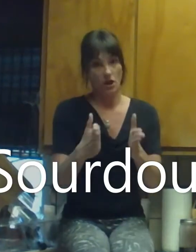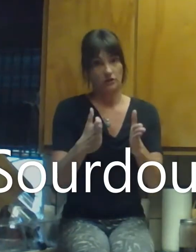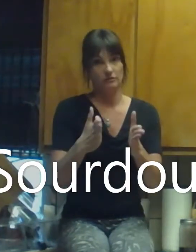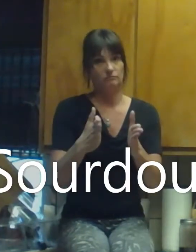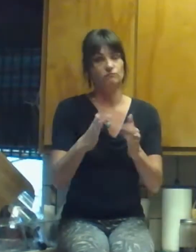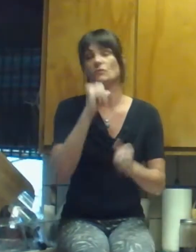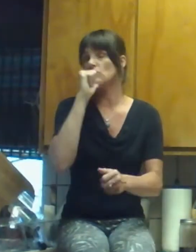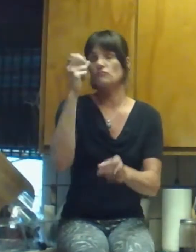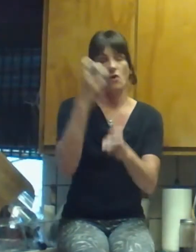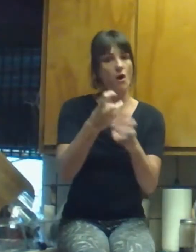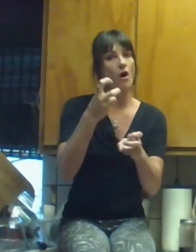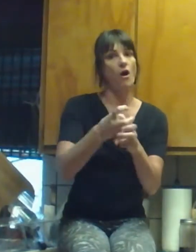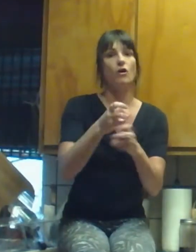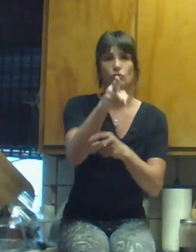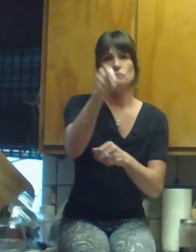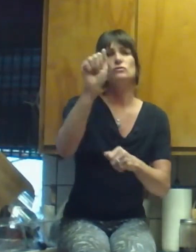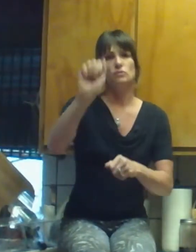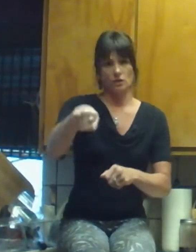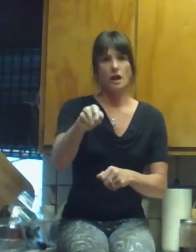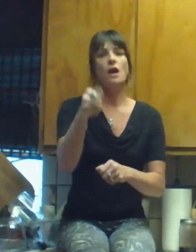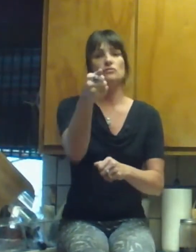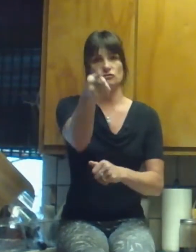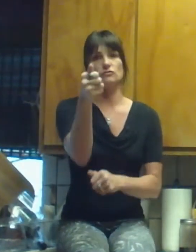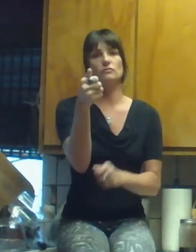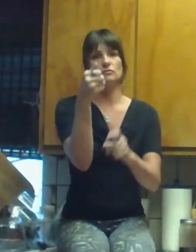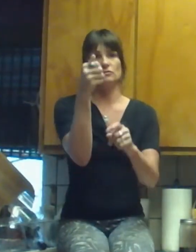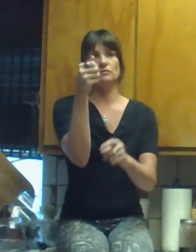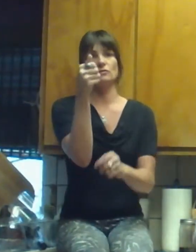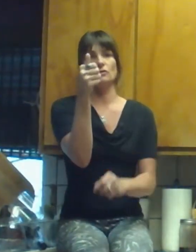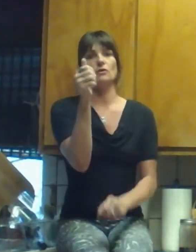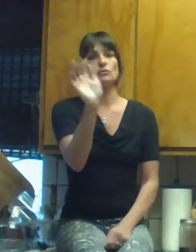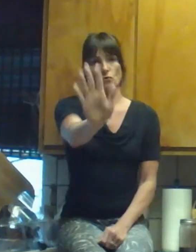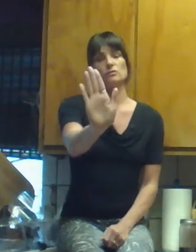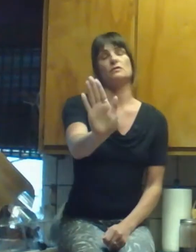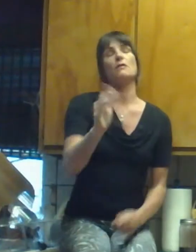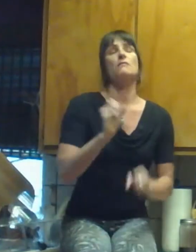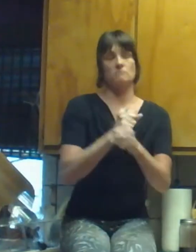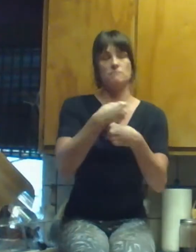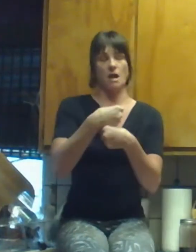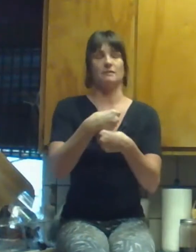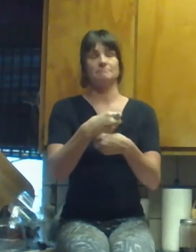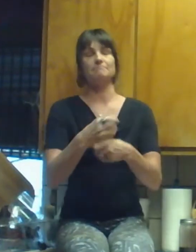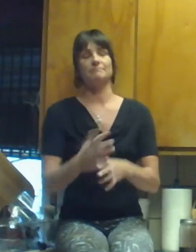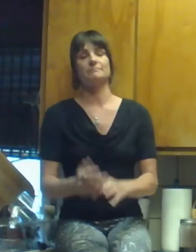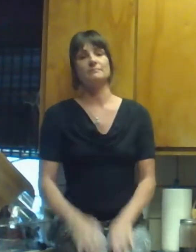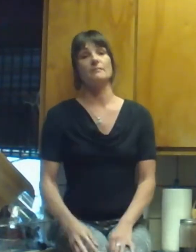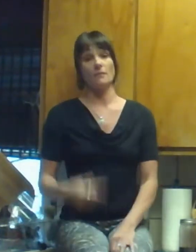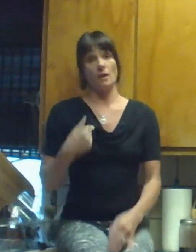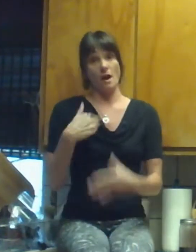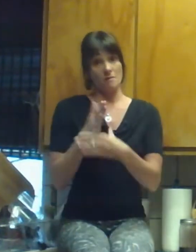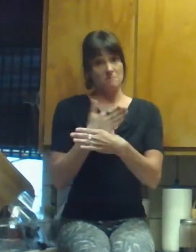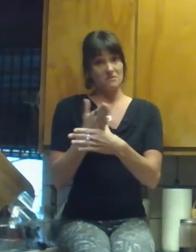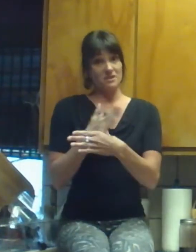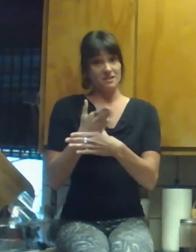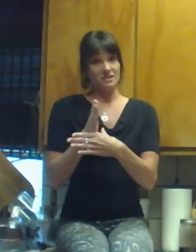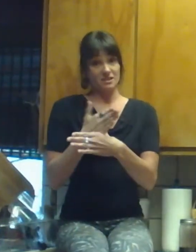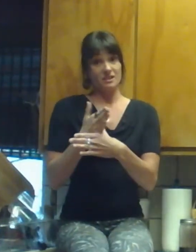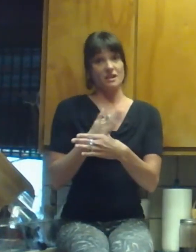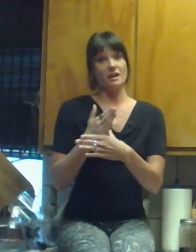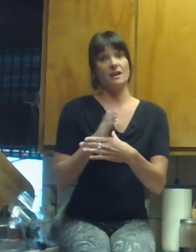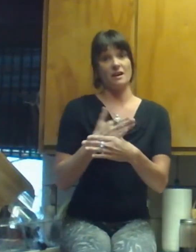not hard. You can make it yourself if you want. Now I can share some of mine. I think we can do